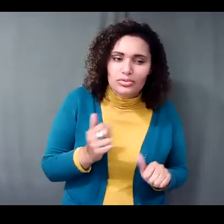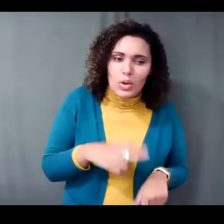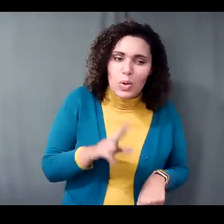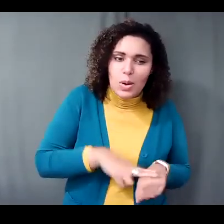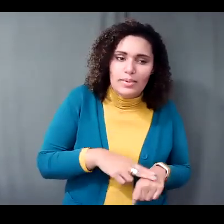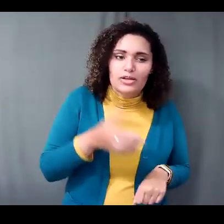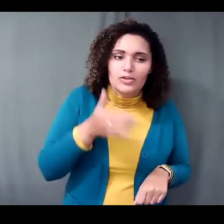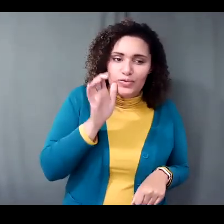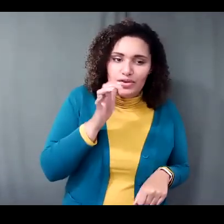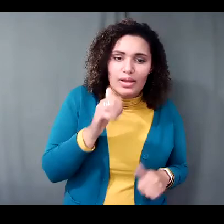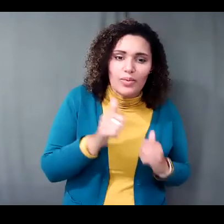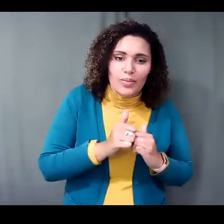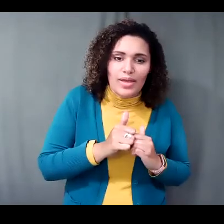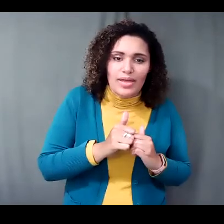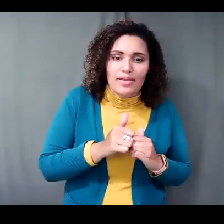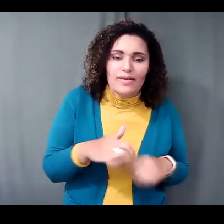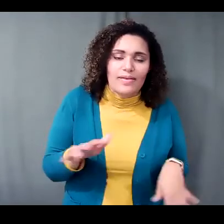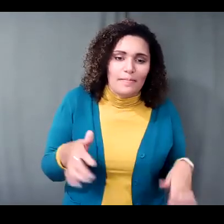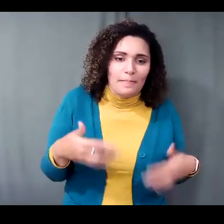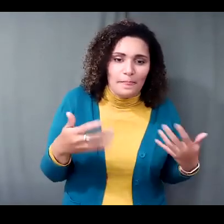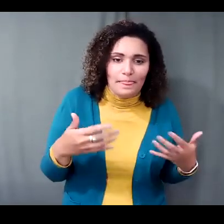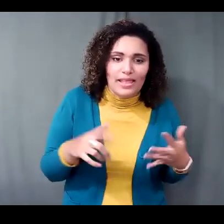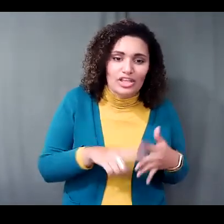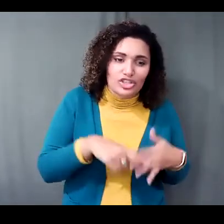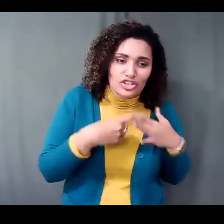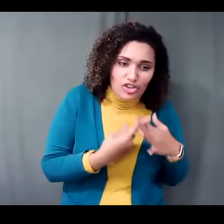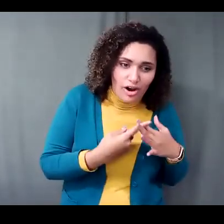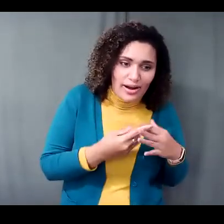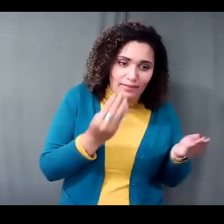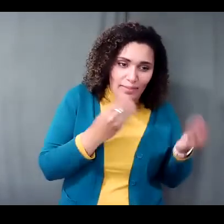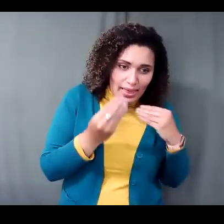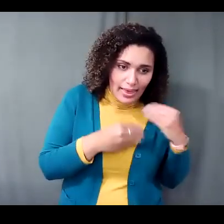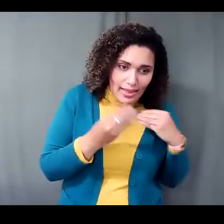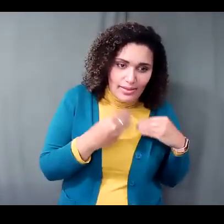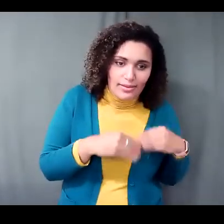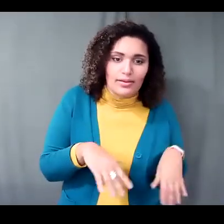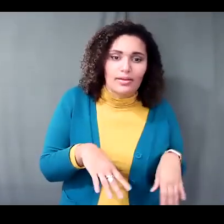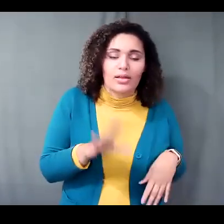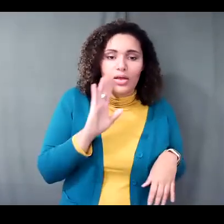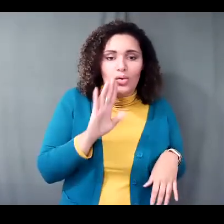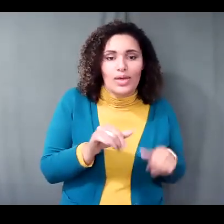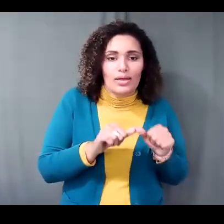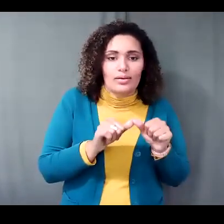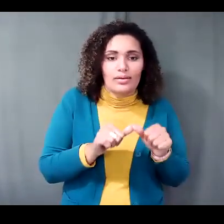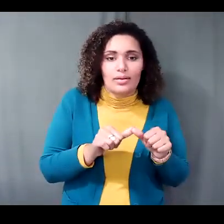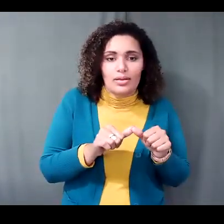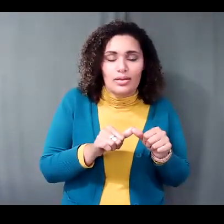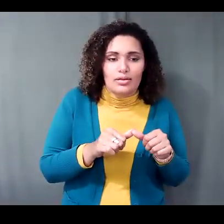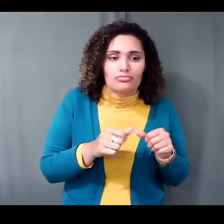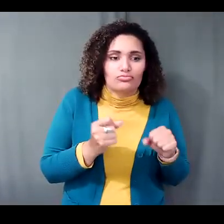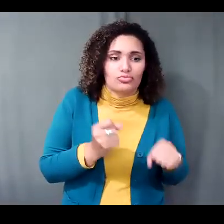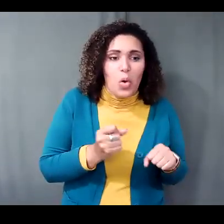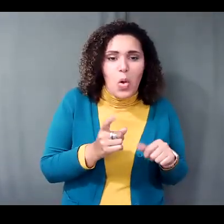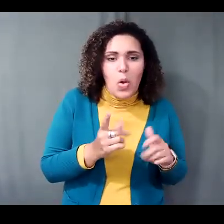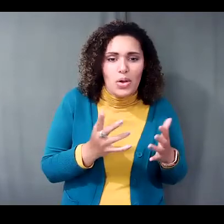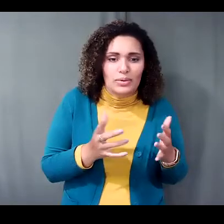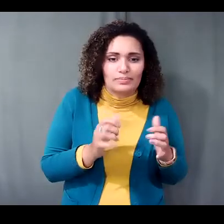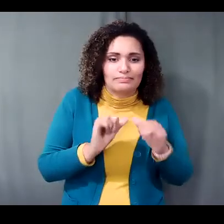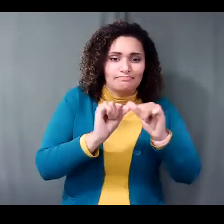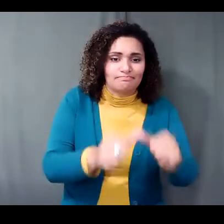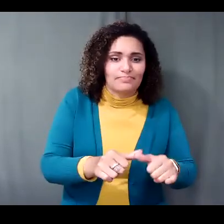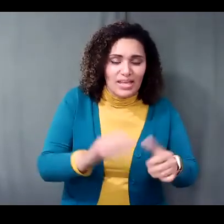older. It's amazing how They do different it act like changes. change. Yeah, It changes a lot in the bottle, and sometimes that is one of the things you can wait and